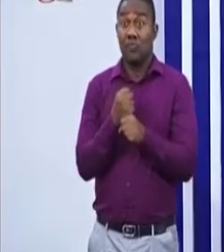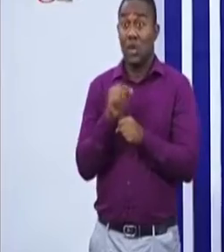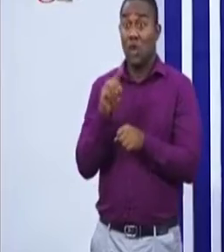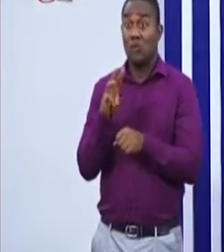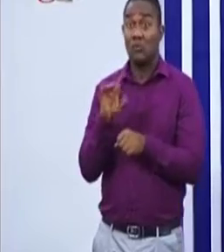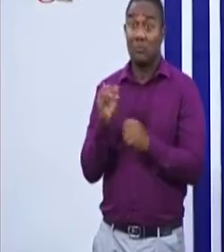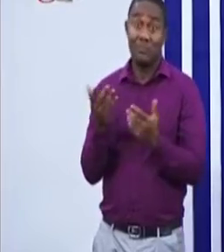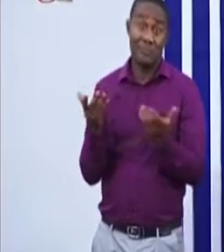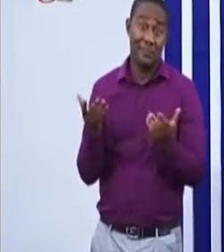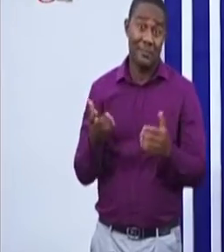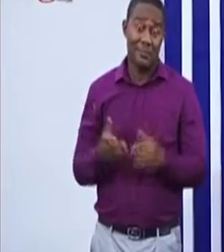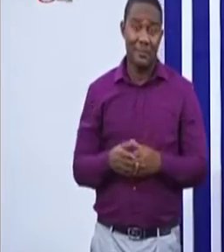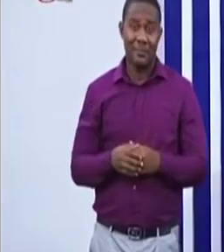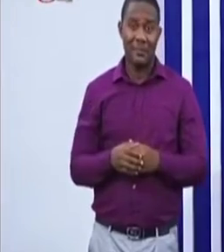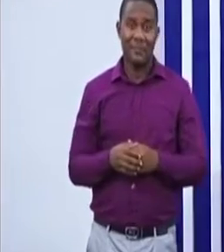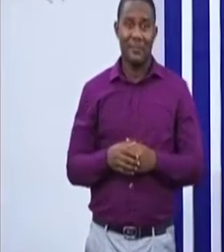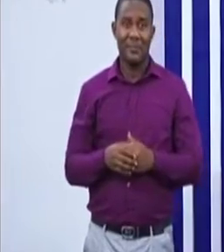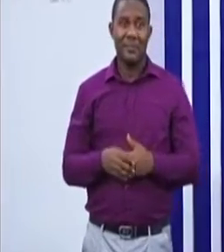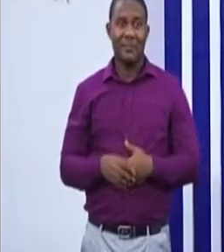Okay.